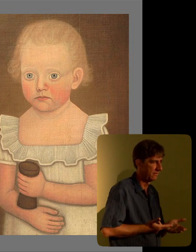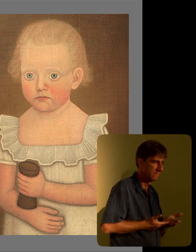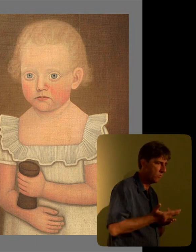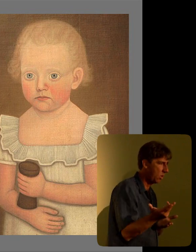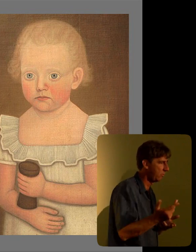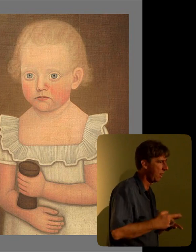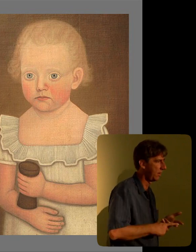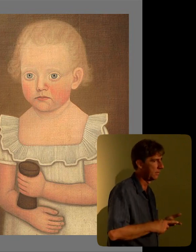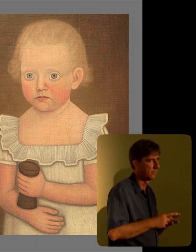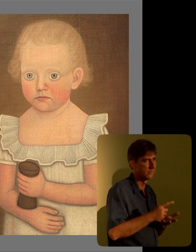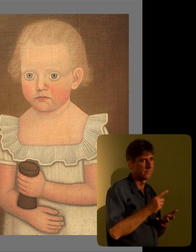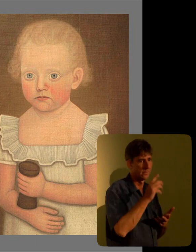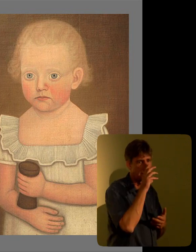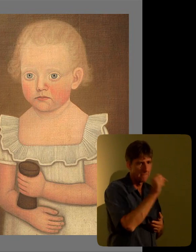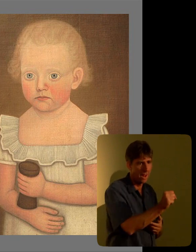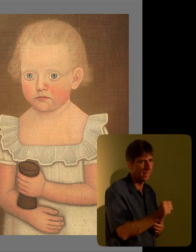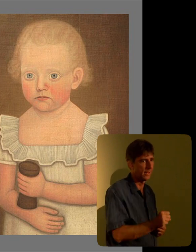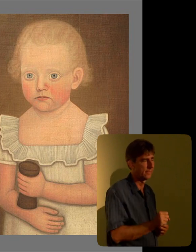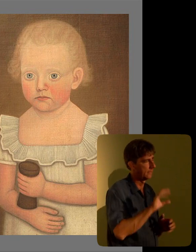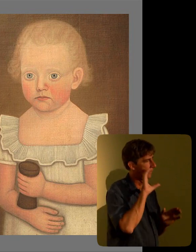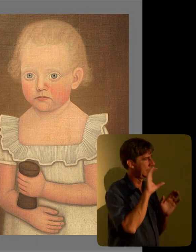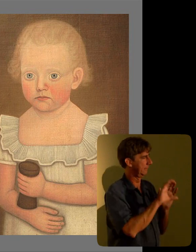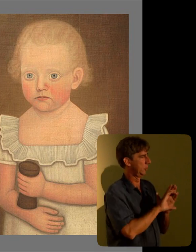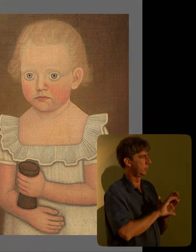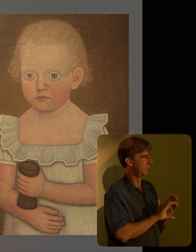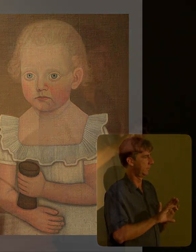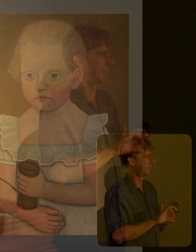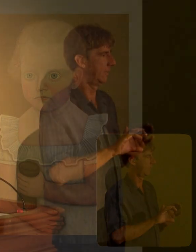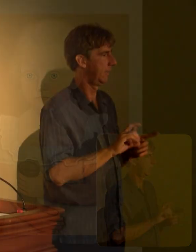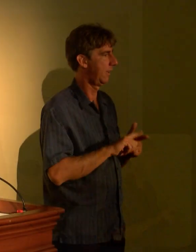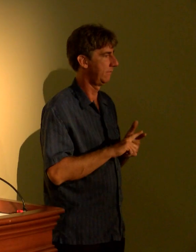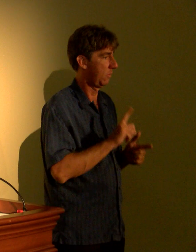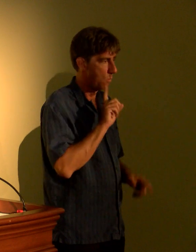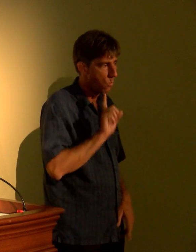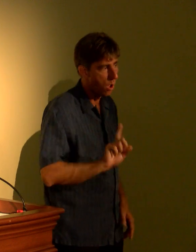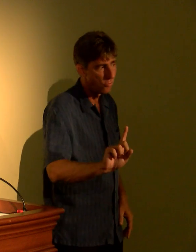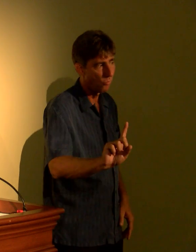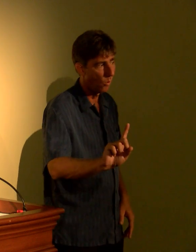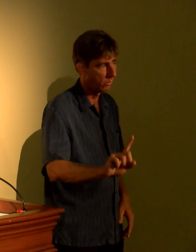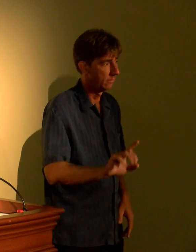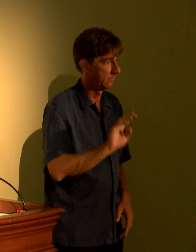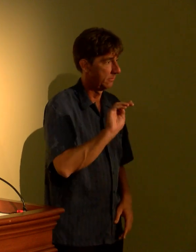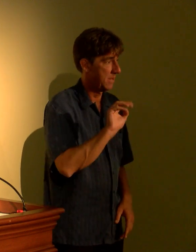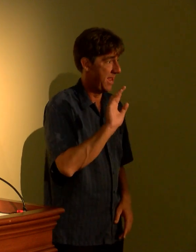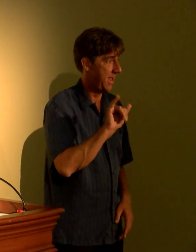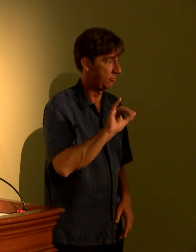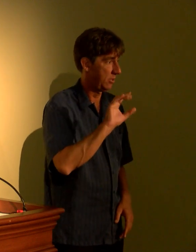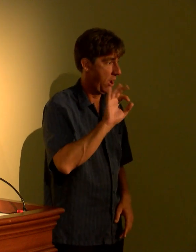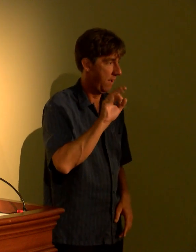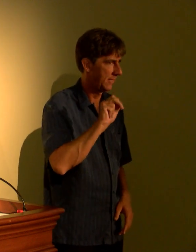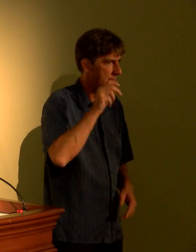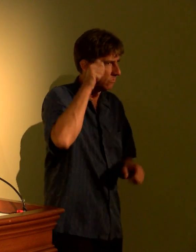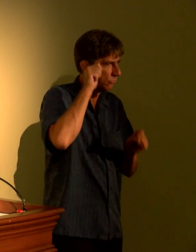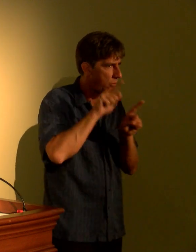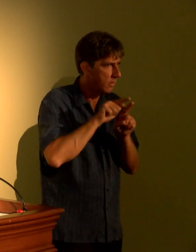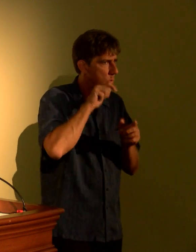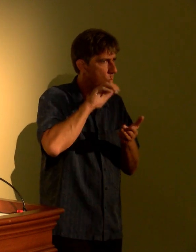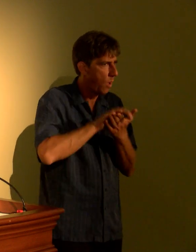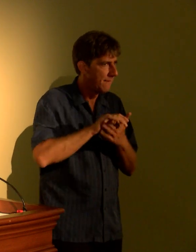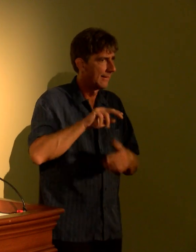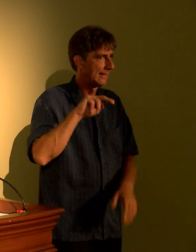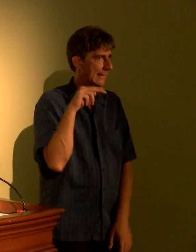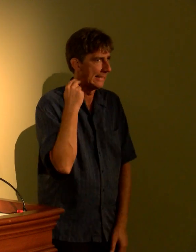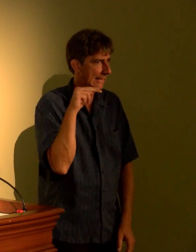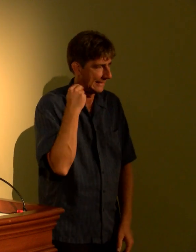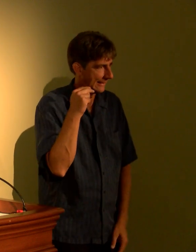images of the one-year-old Mary Coffin. His his brother's wife's niece, I believe. They lived only